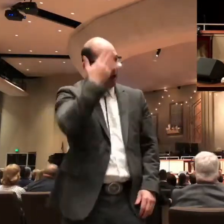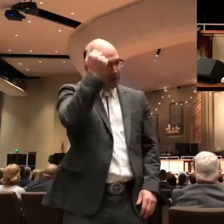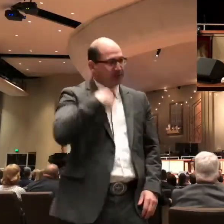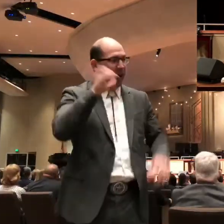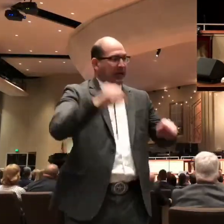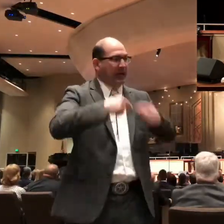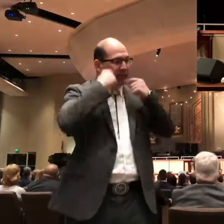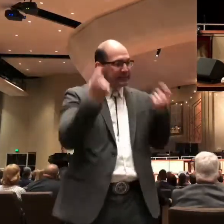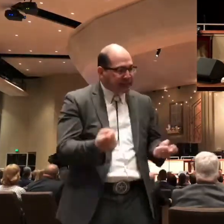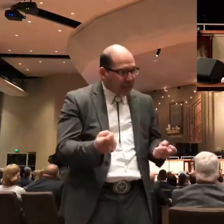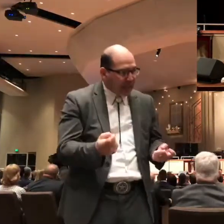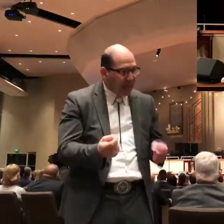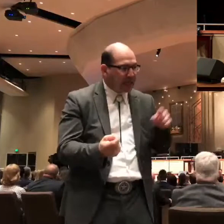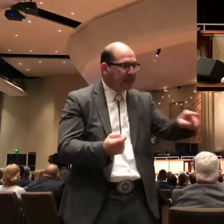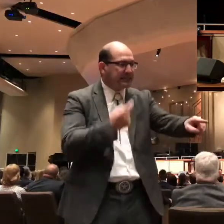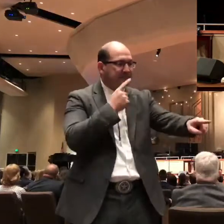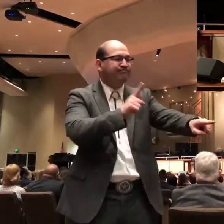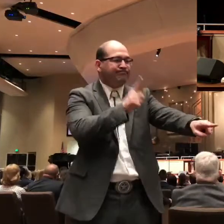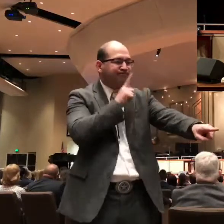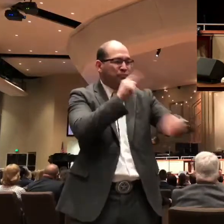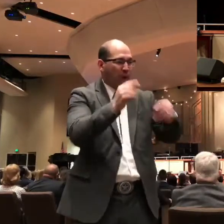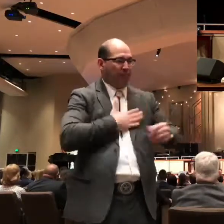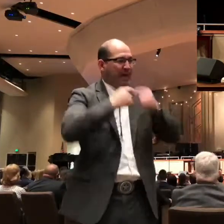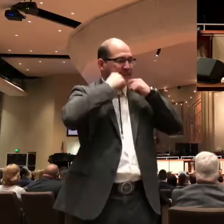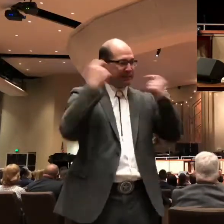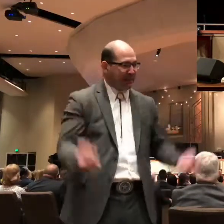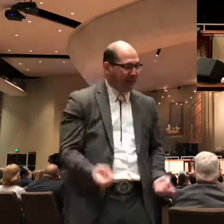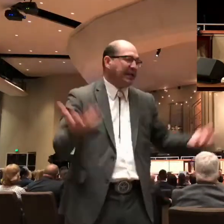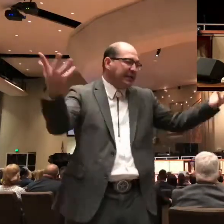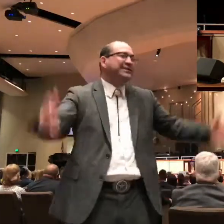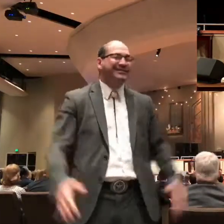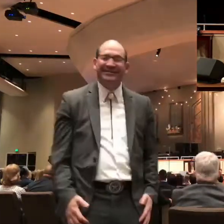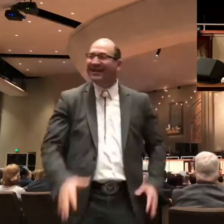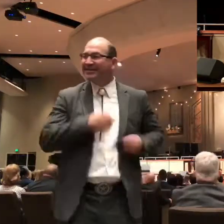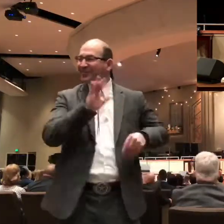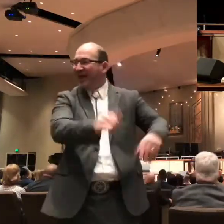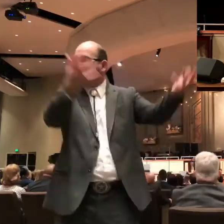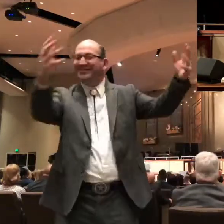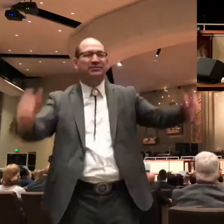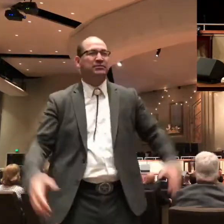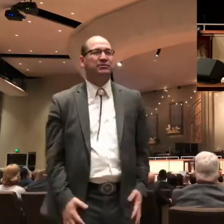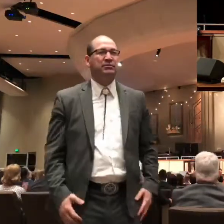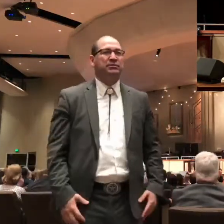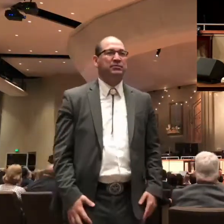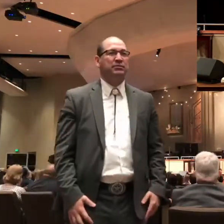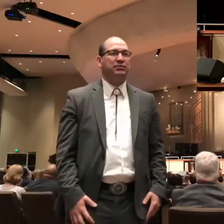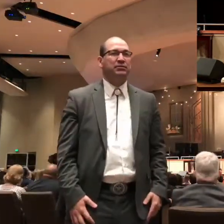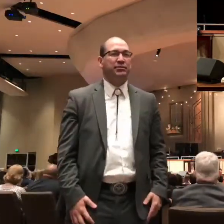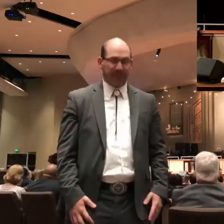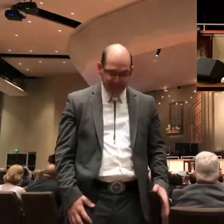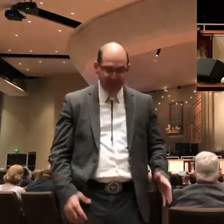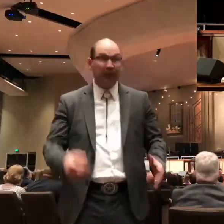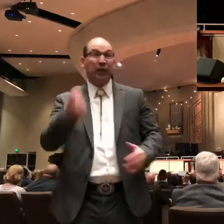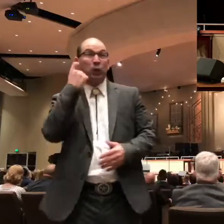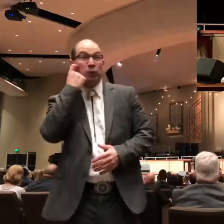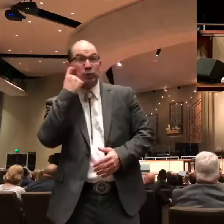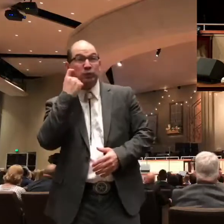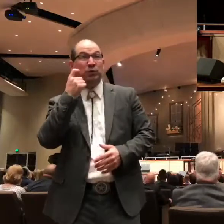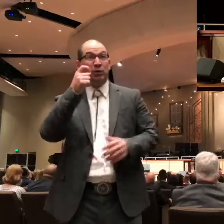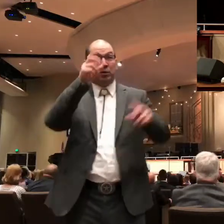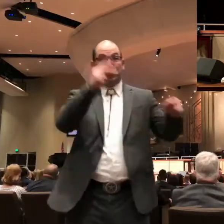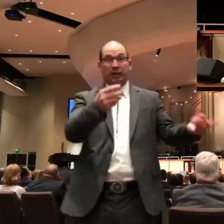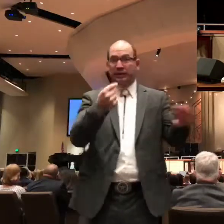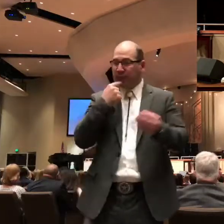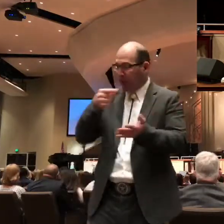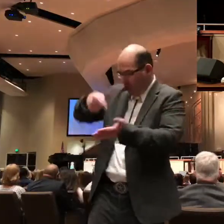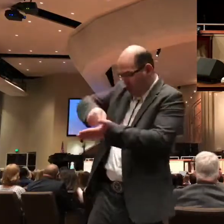that really kind of makes them feel that they're on the right track. Someone gave me some passages out of a new one just recently and they said,